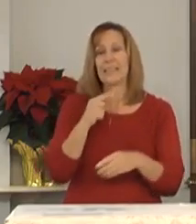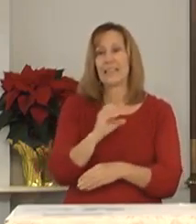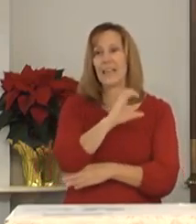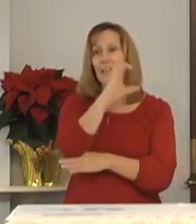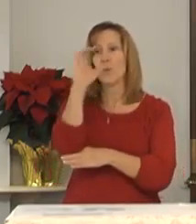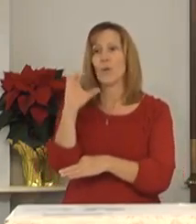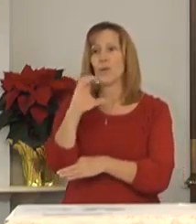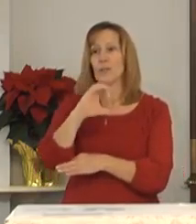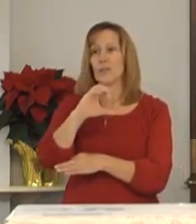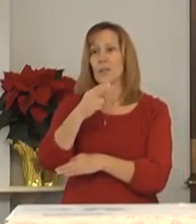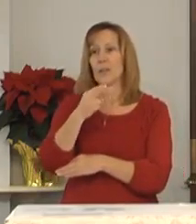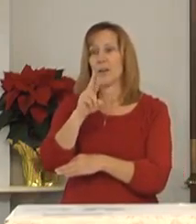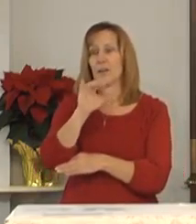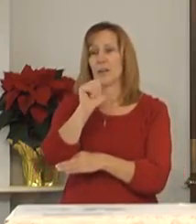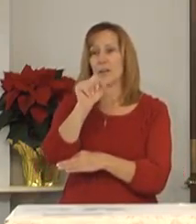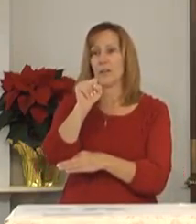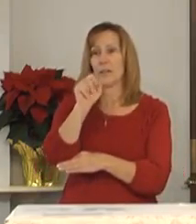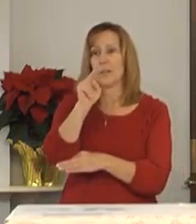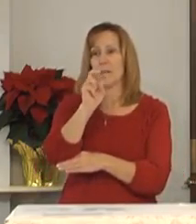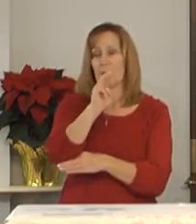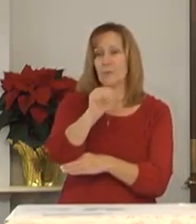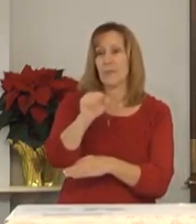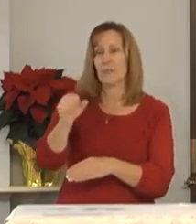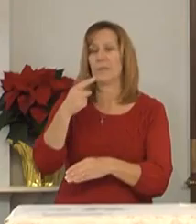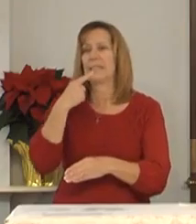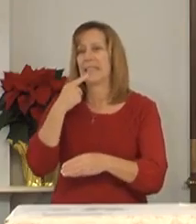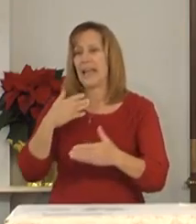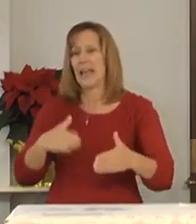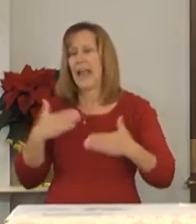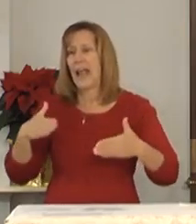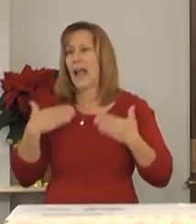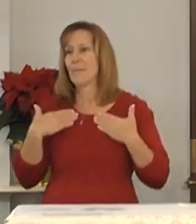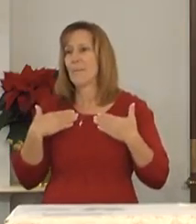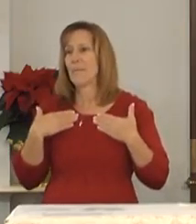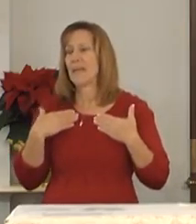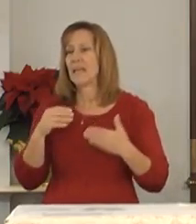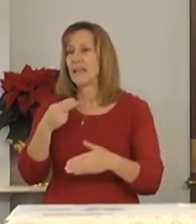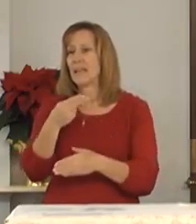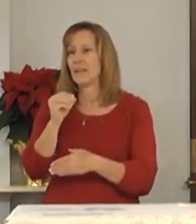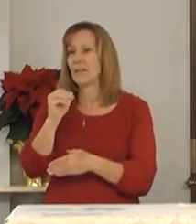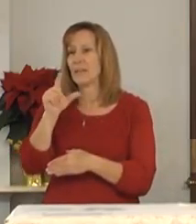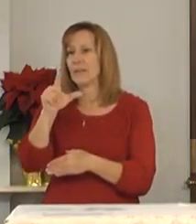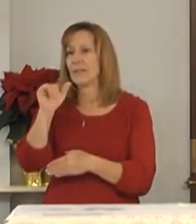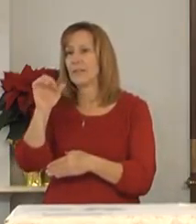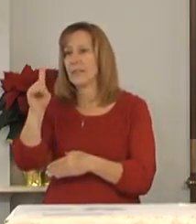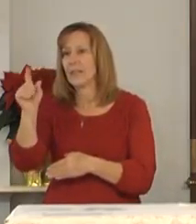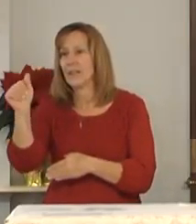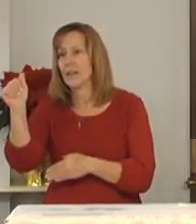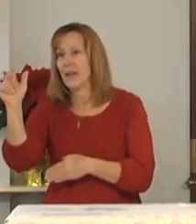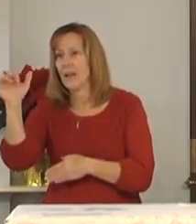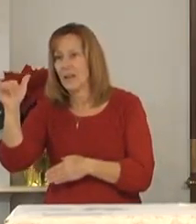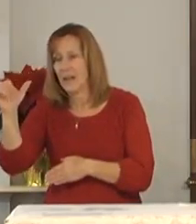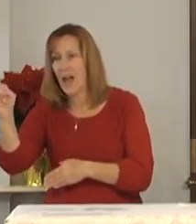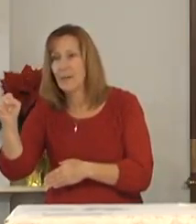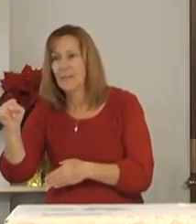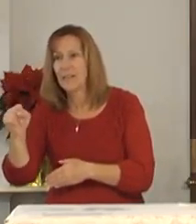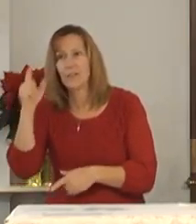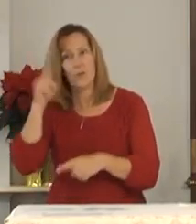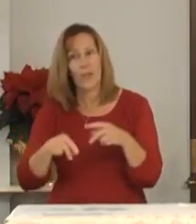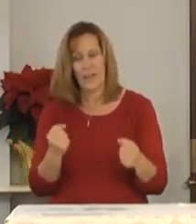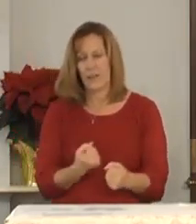Christmas. You must say Happy Holidays, lest someone be offended.